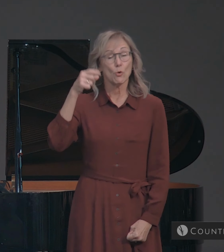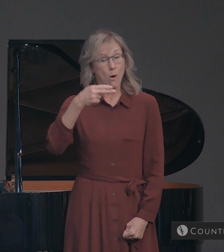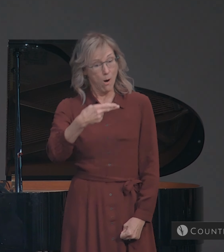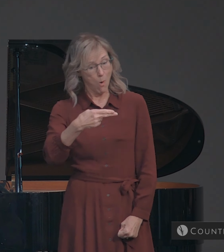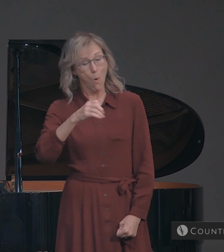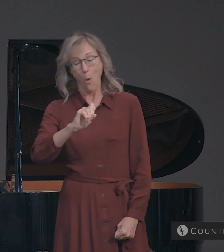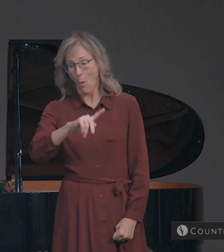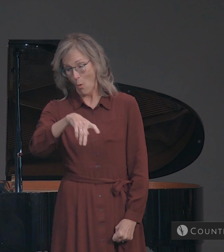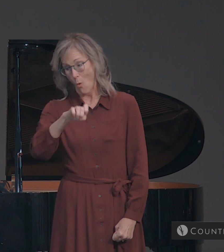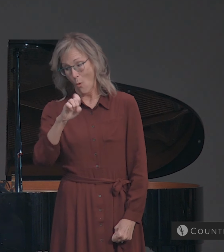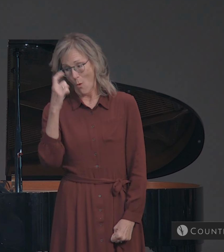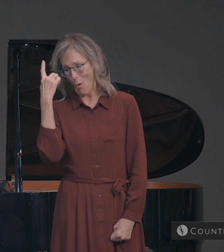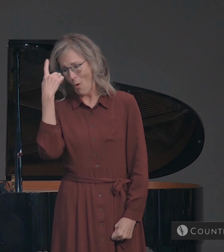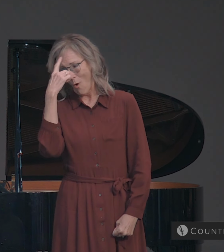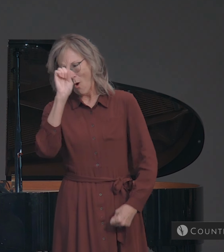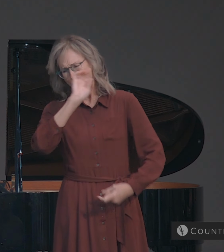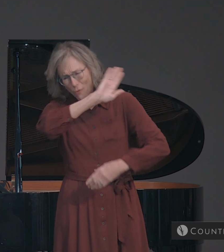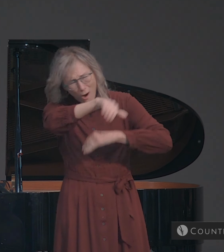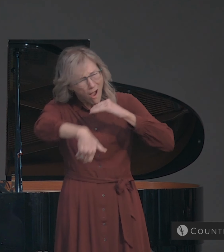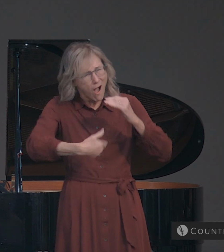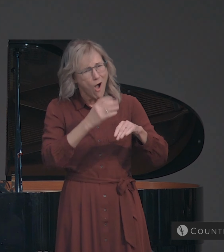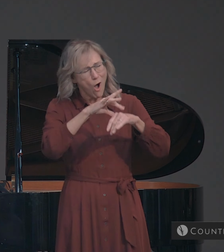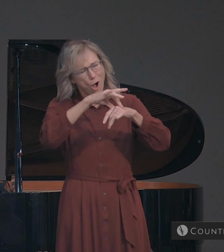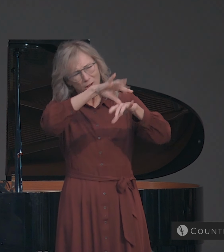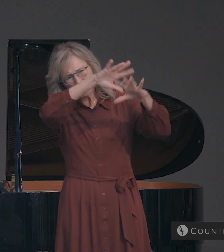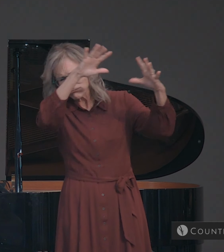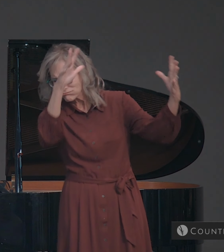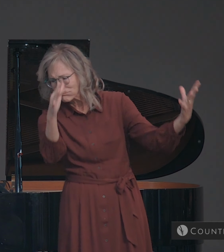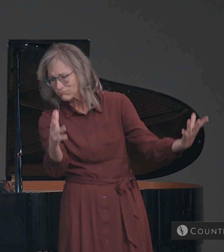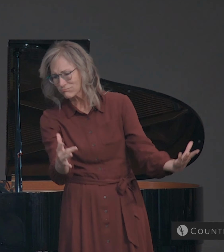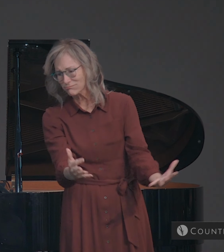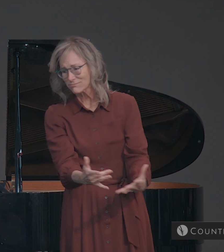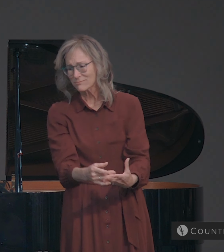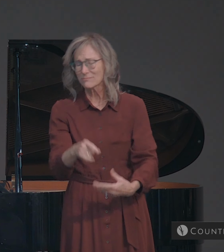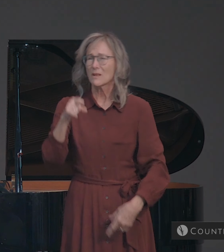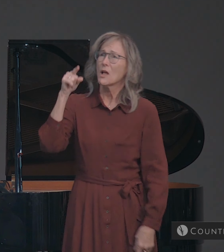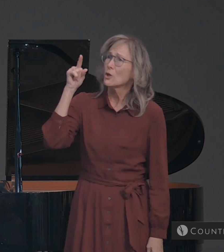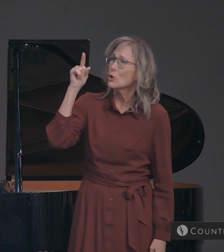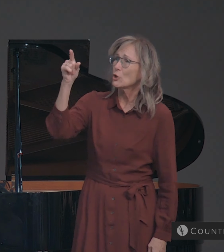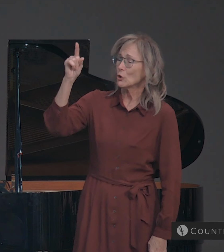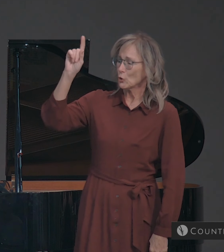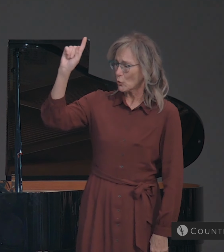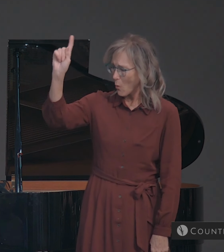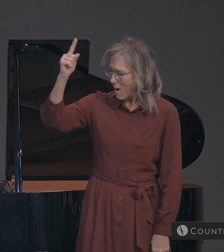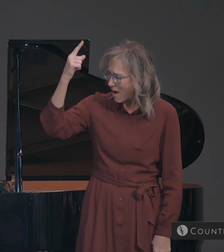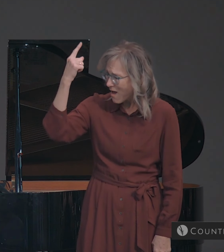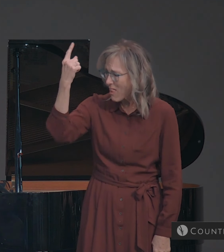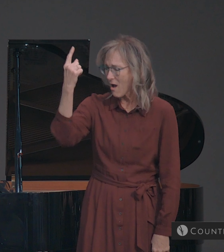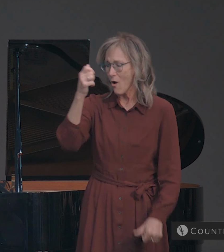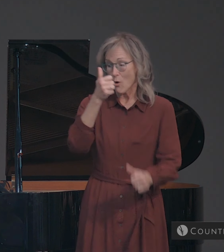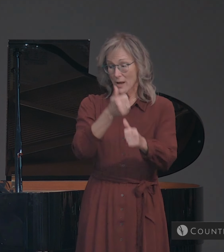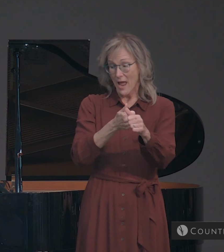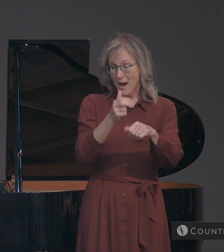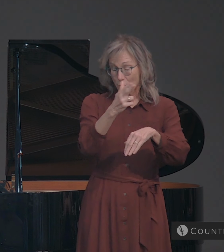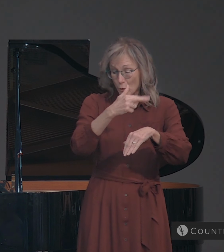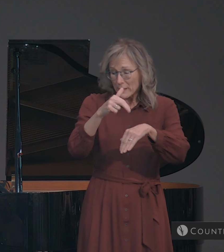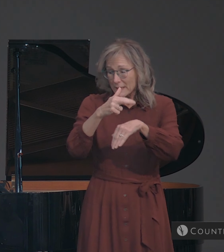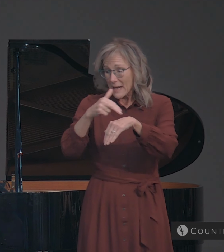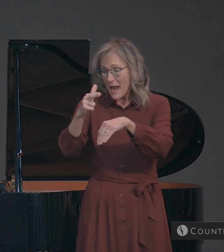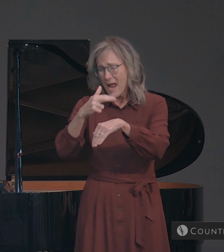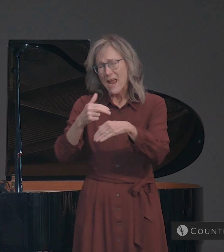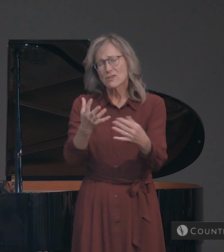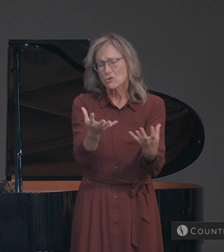consolation, hope of all the earth thou art, dear desire